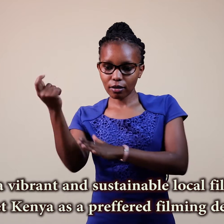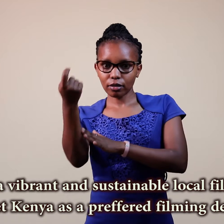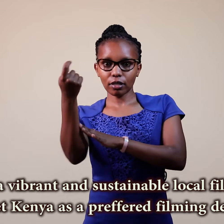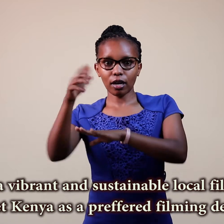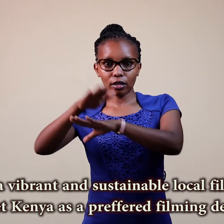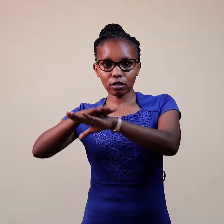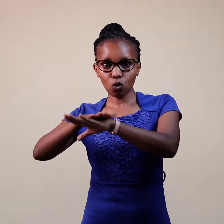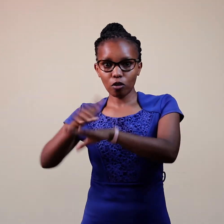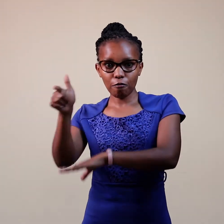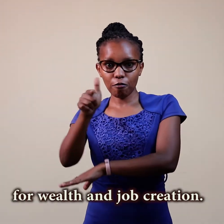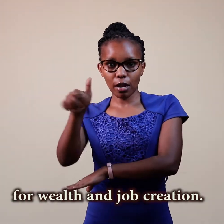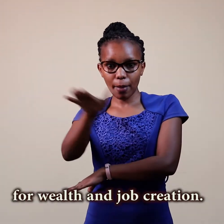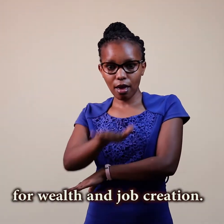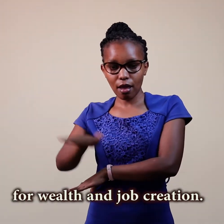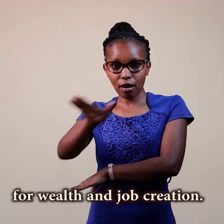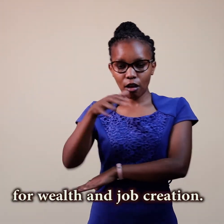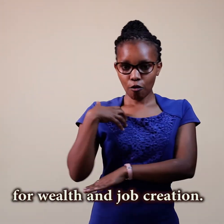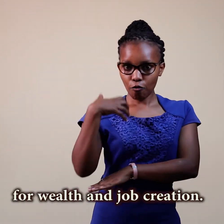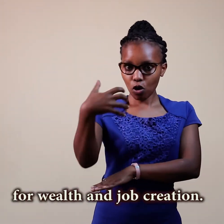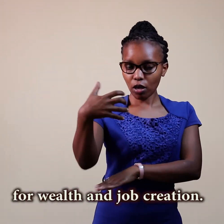destination for wealth and job creation.